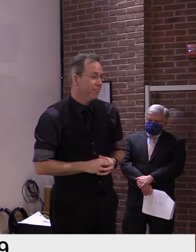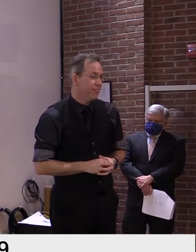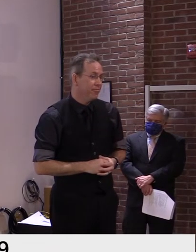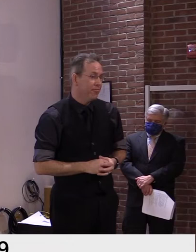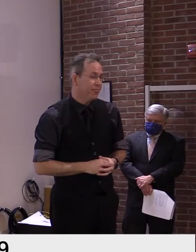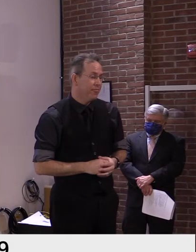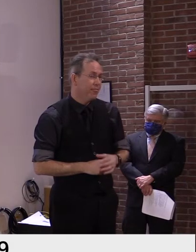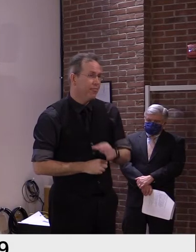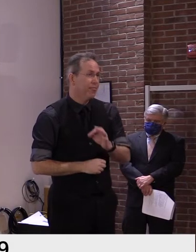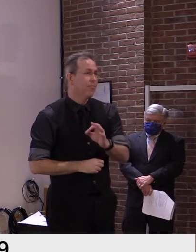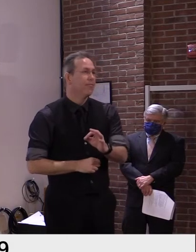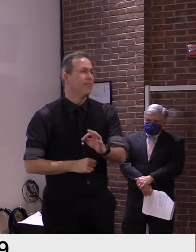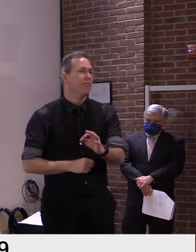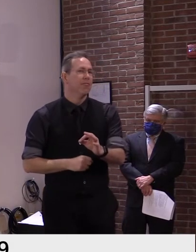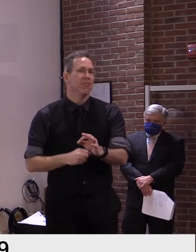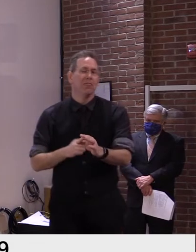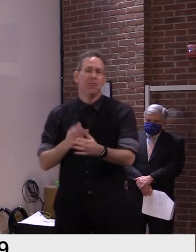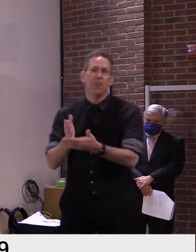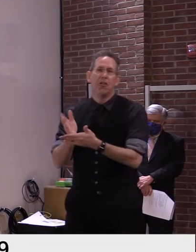All right, thank you.